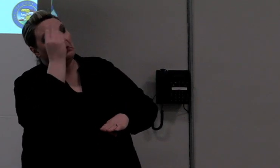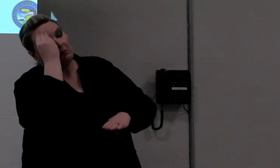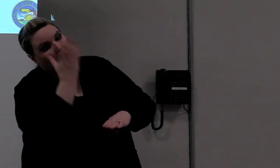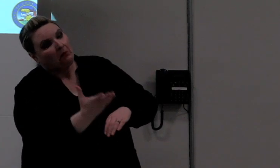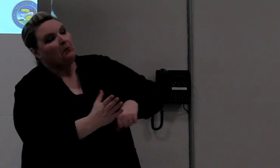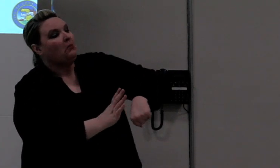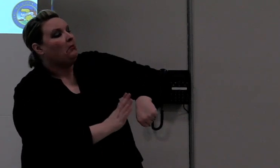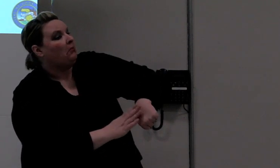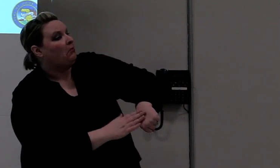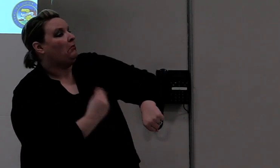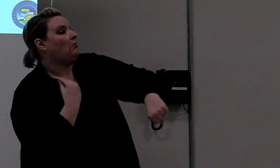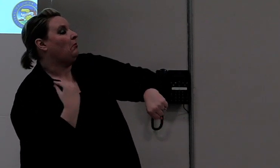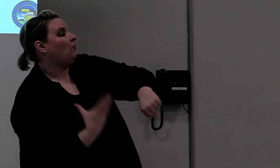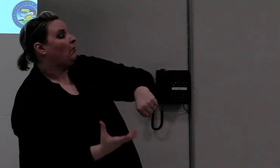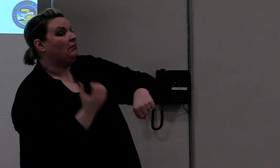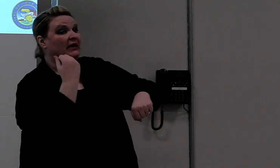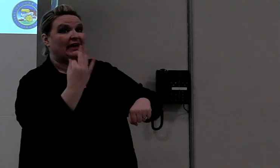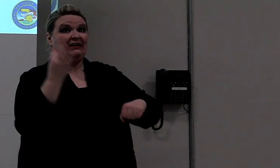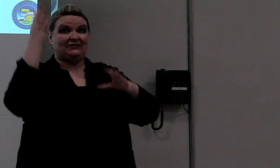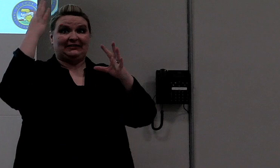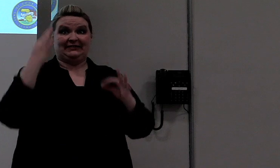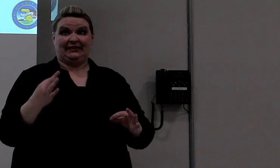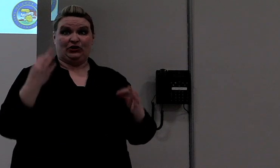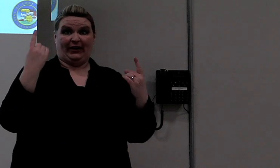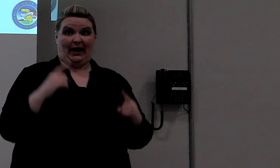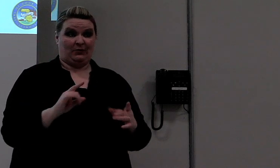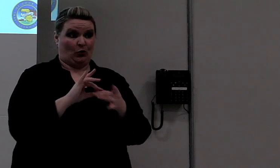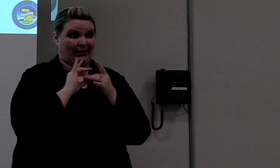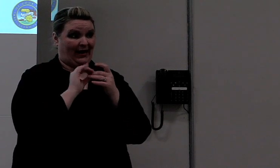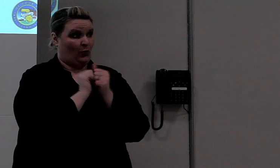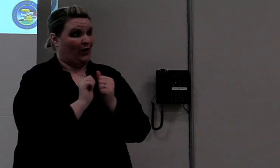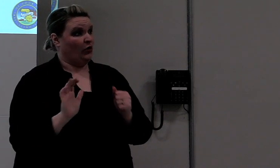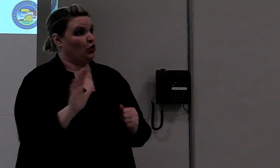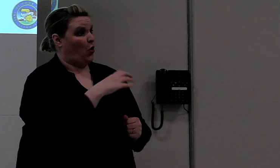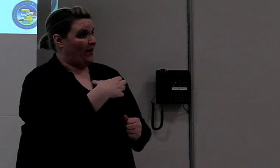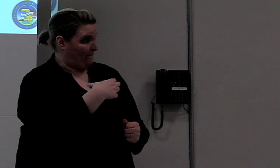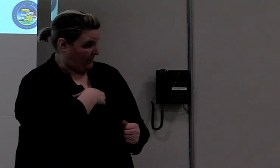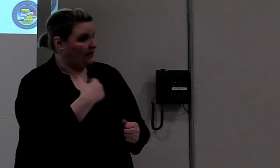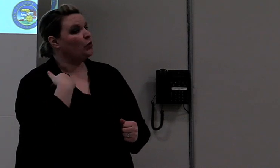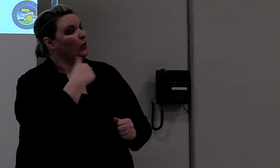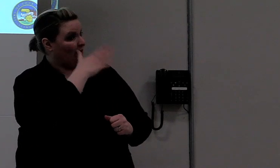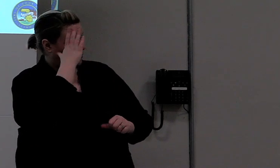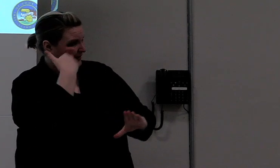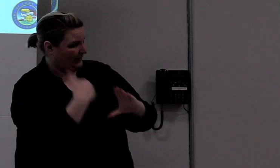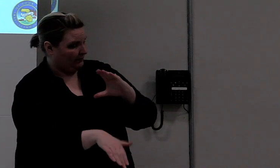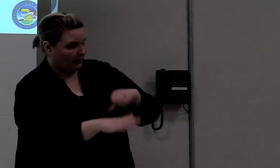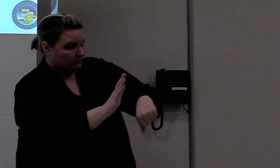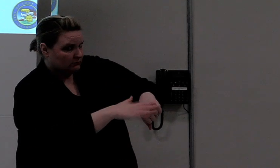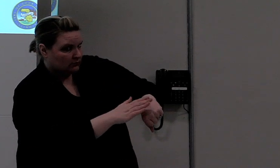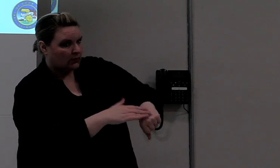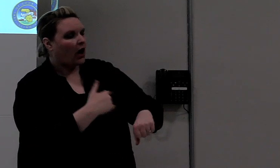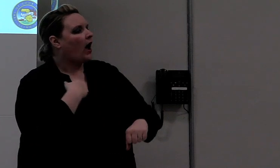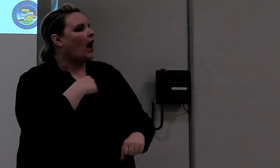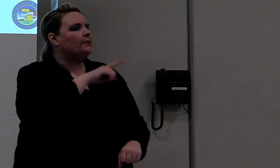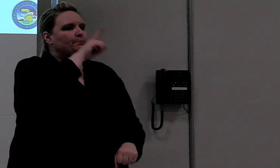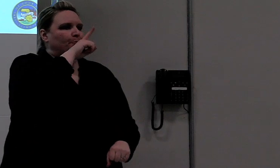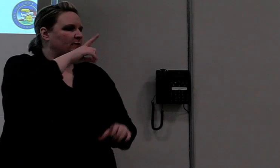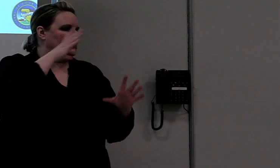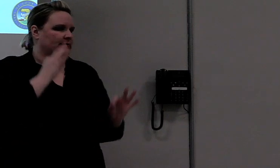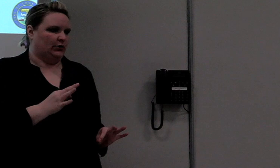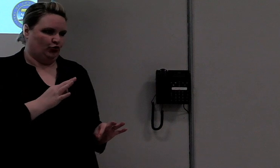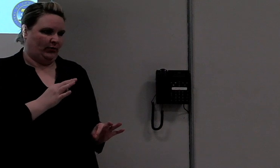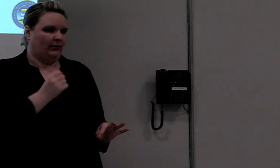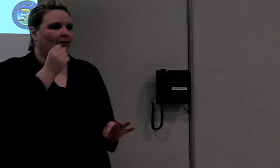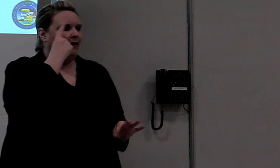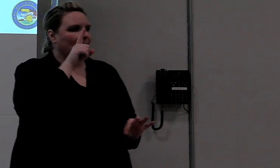As if decisions are rendered on your appeal, we'll let you know, we'll send you an email. Now, we're not going to tell you what the decision is. You need to log into your